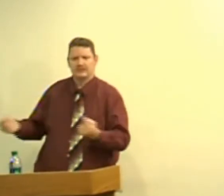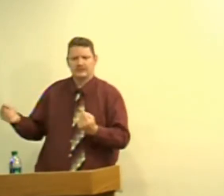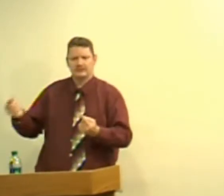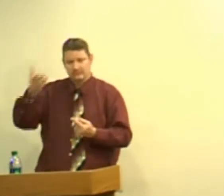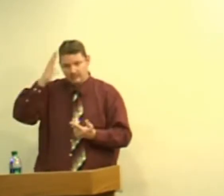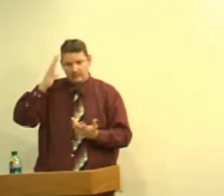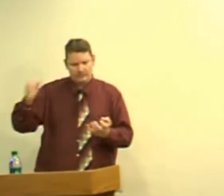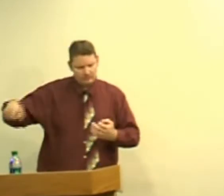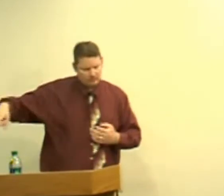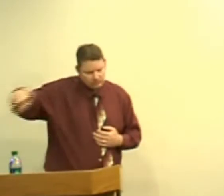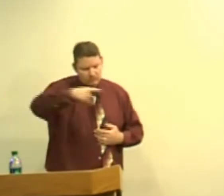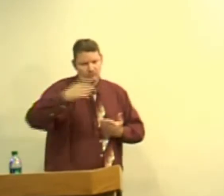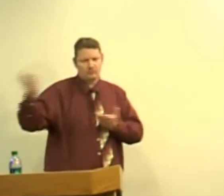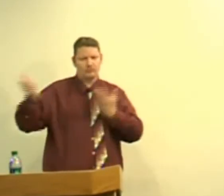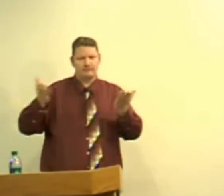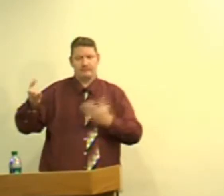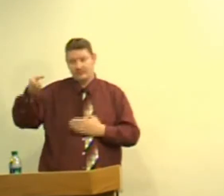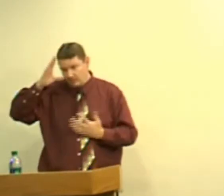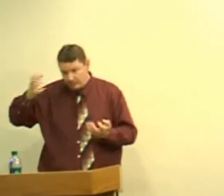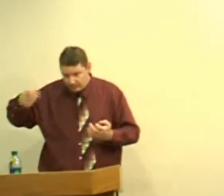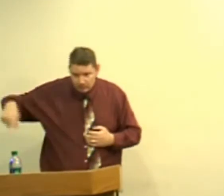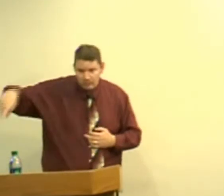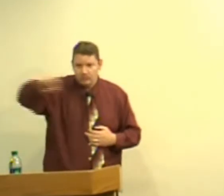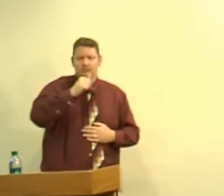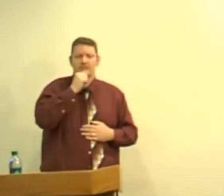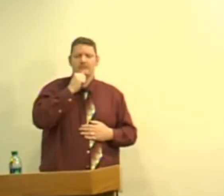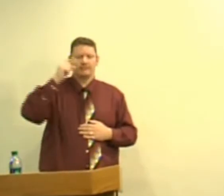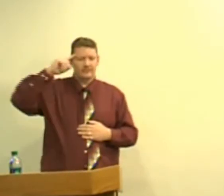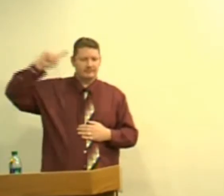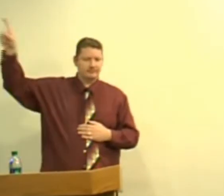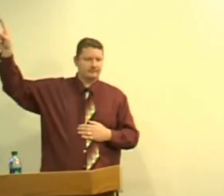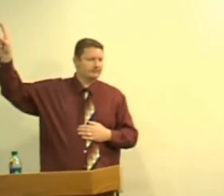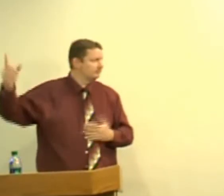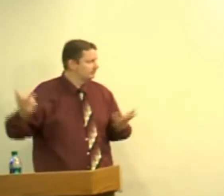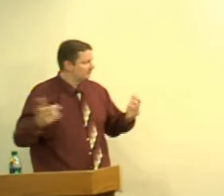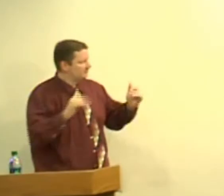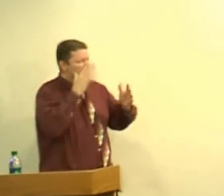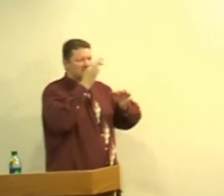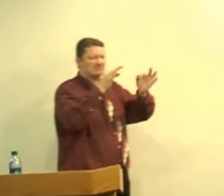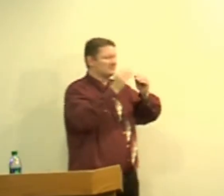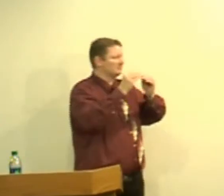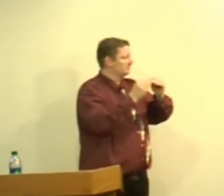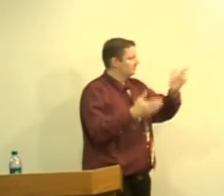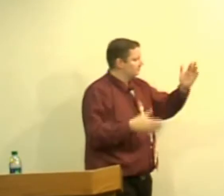To reject the world in the sinful ways. And for you to suffer frequently.